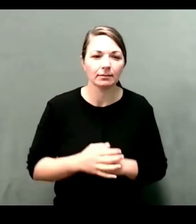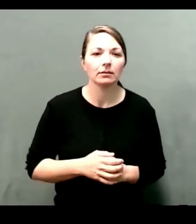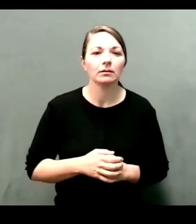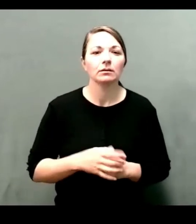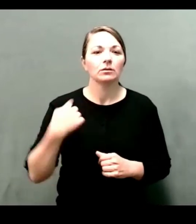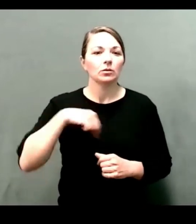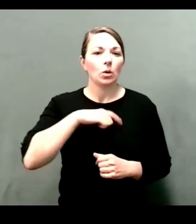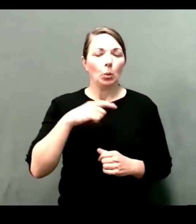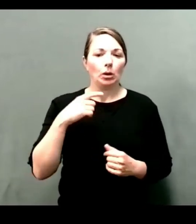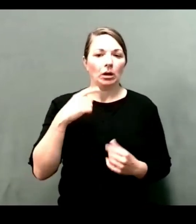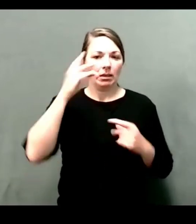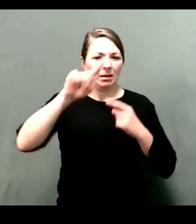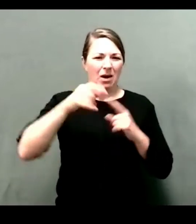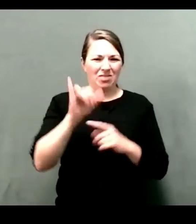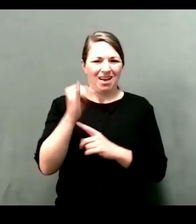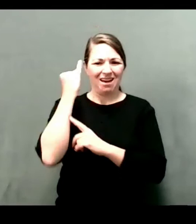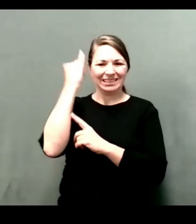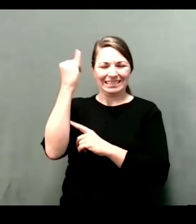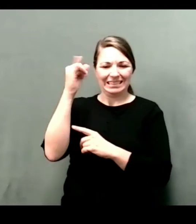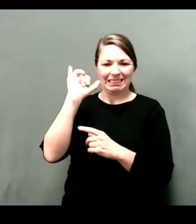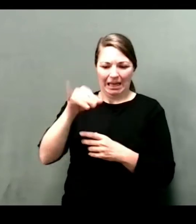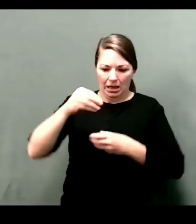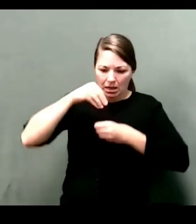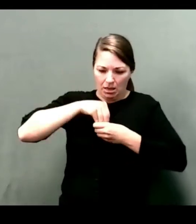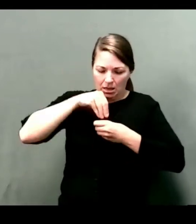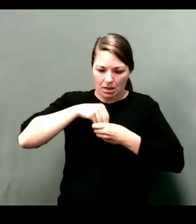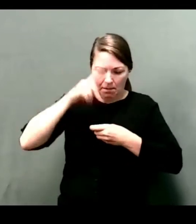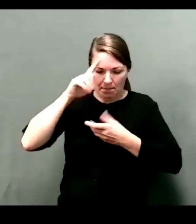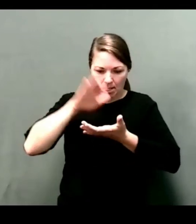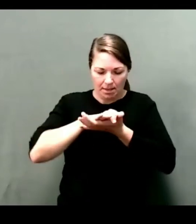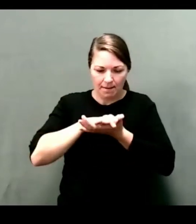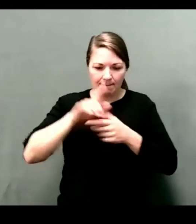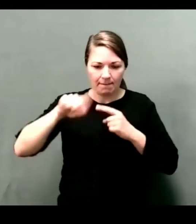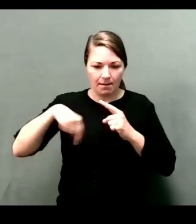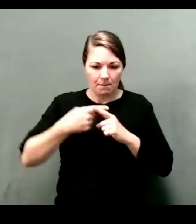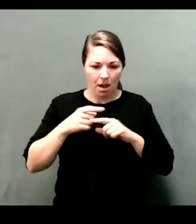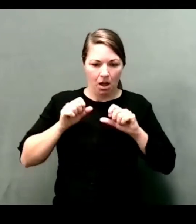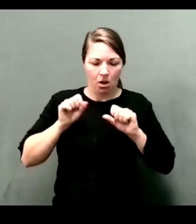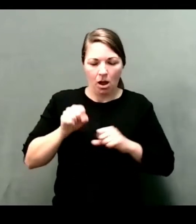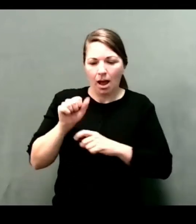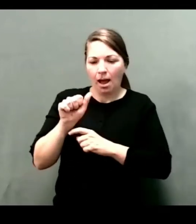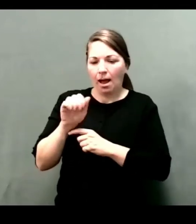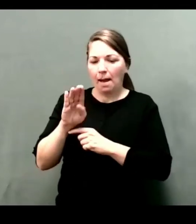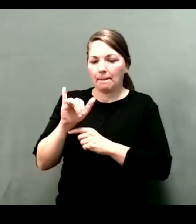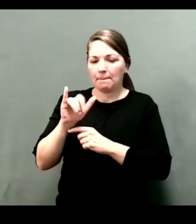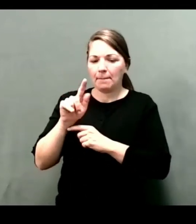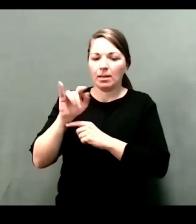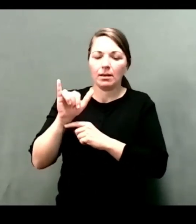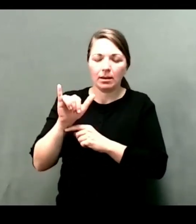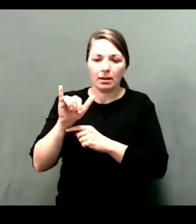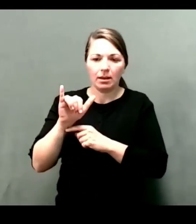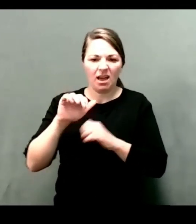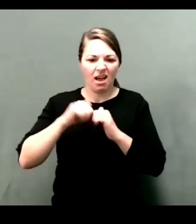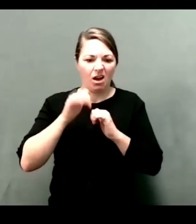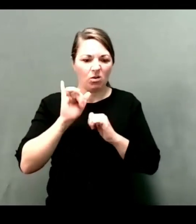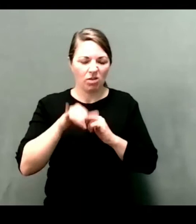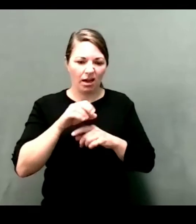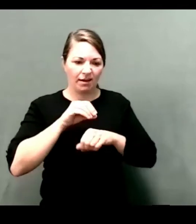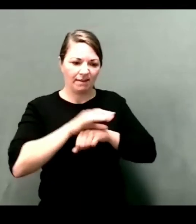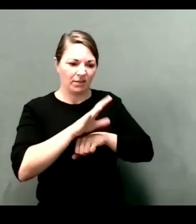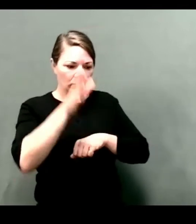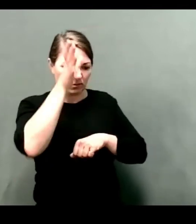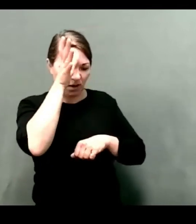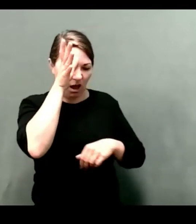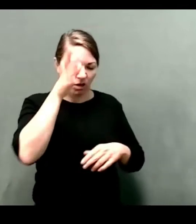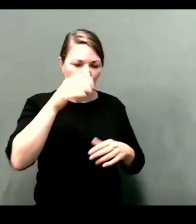those ideas, those internalized beliefs about ability played into the way that the father in the scenario